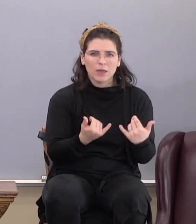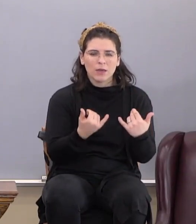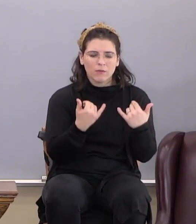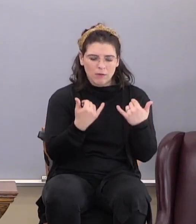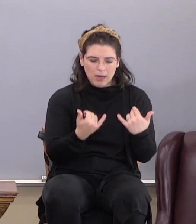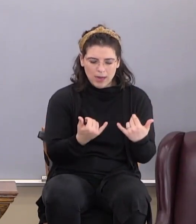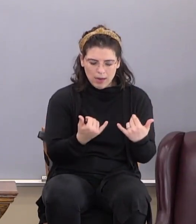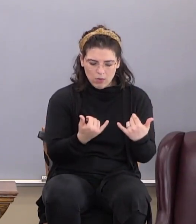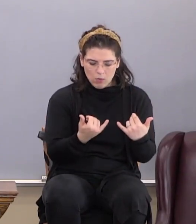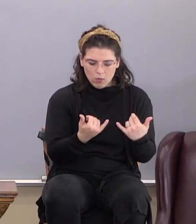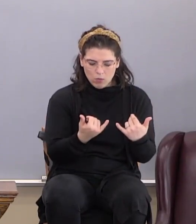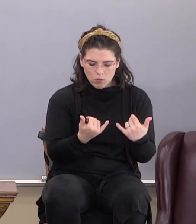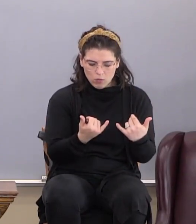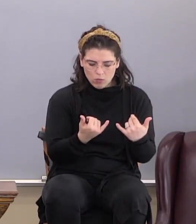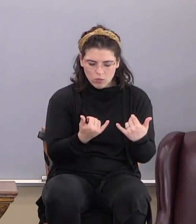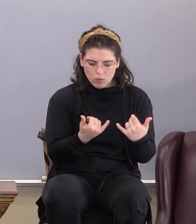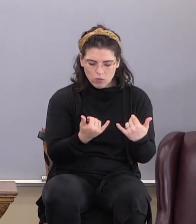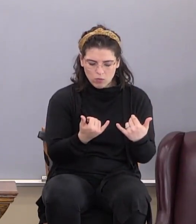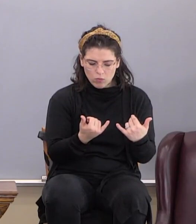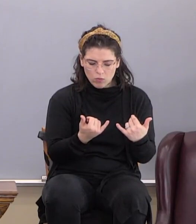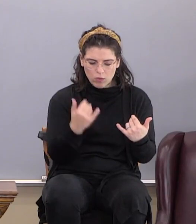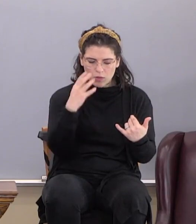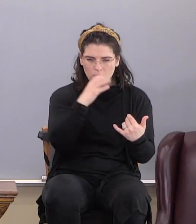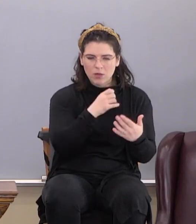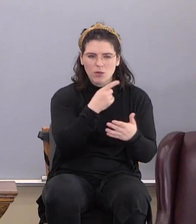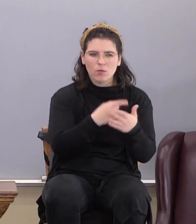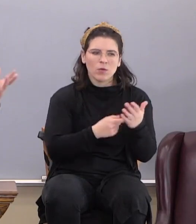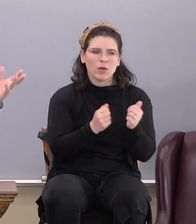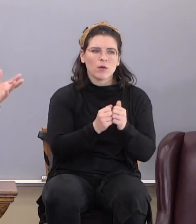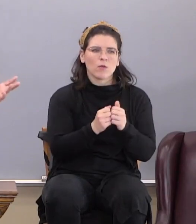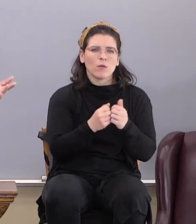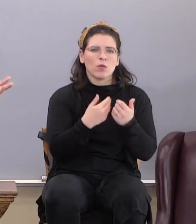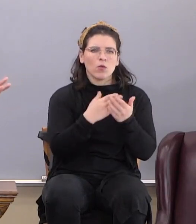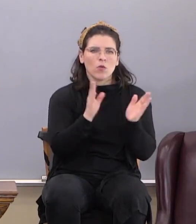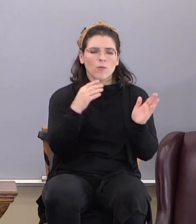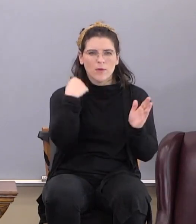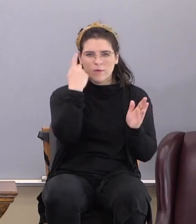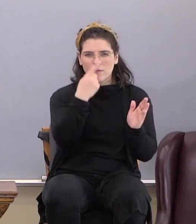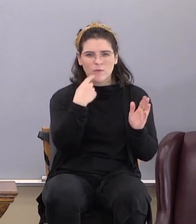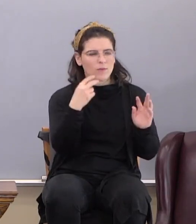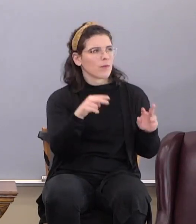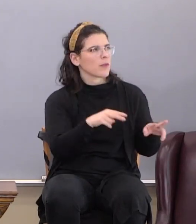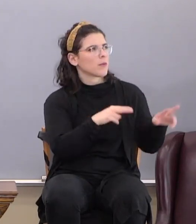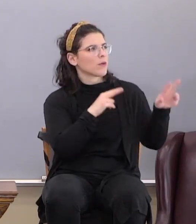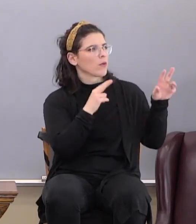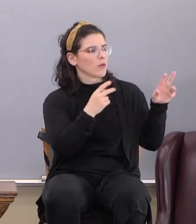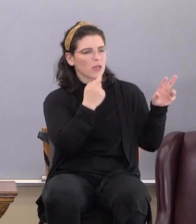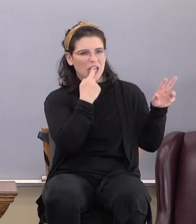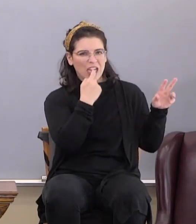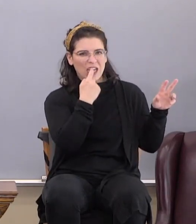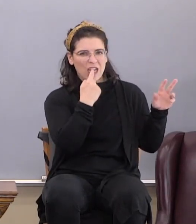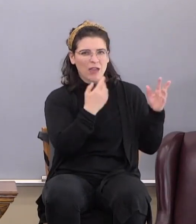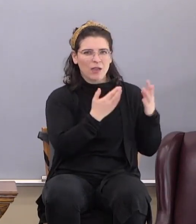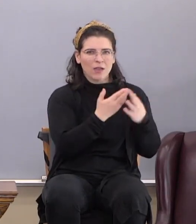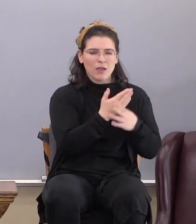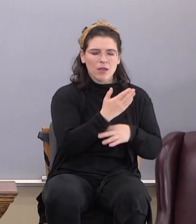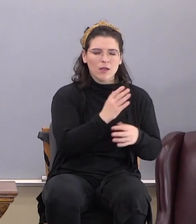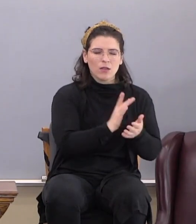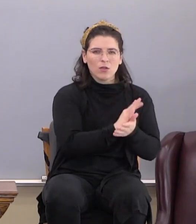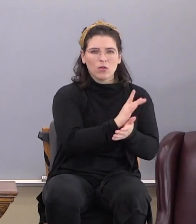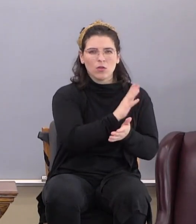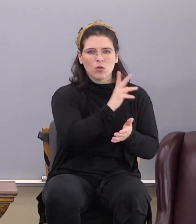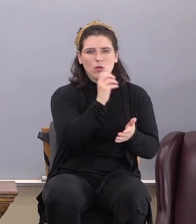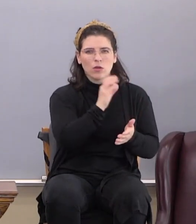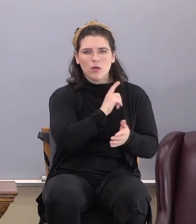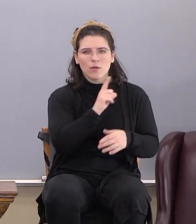17, now, guess what? With open face, beholding as in a glass, the glory of